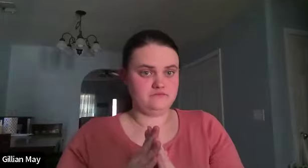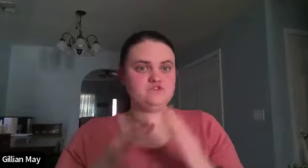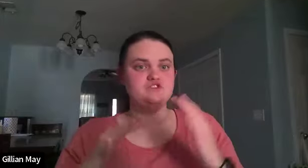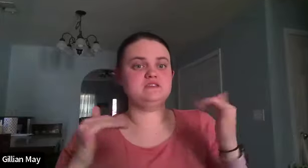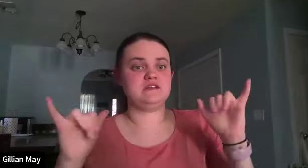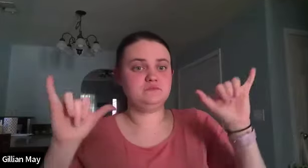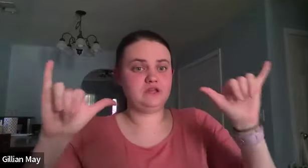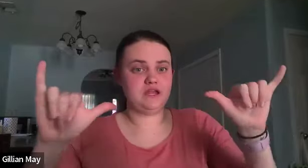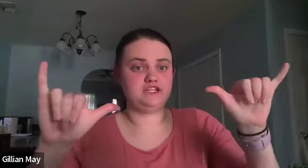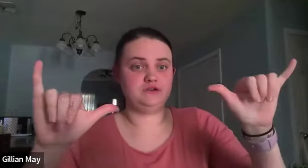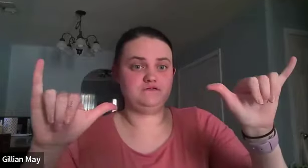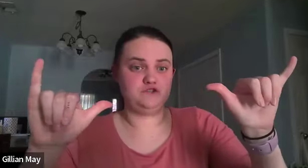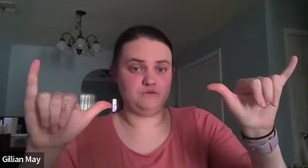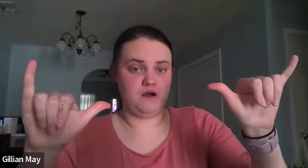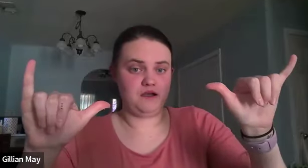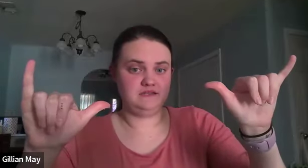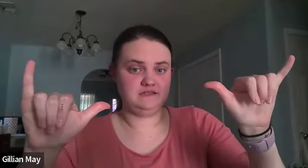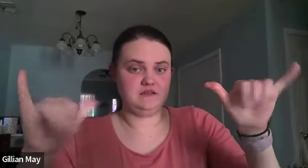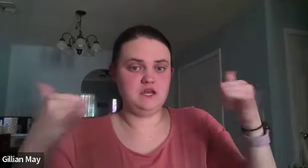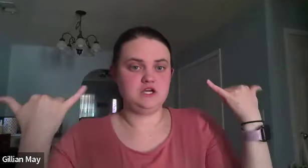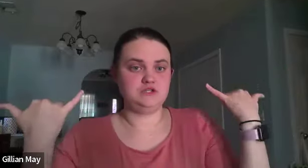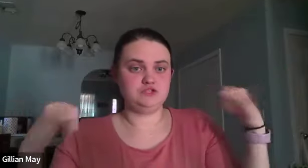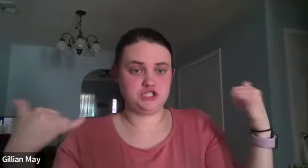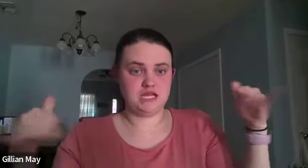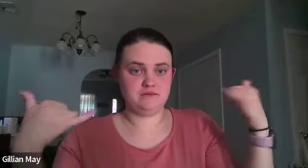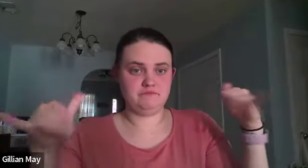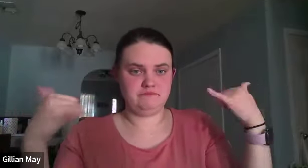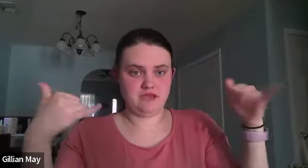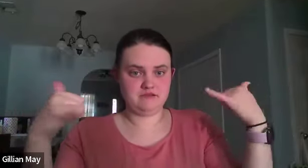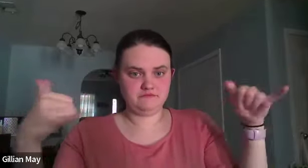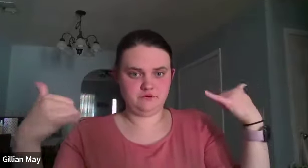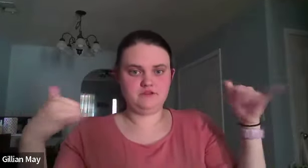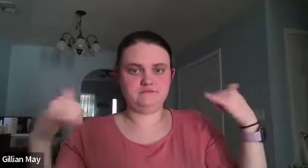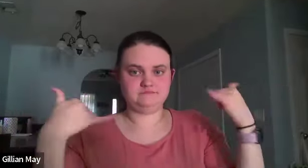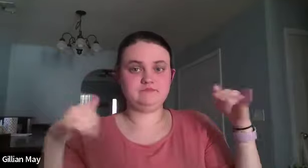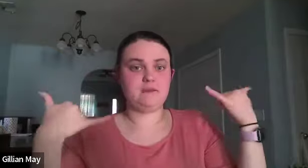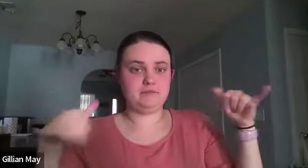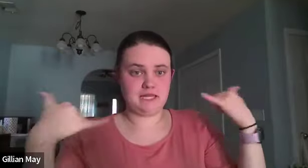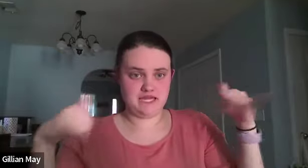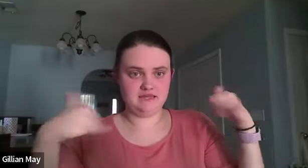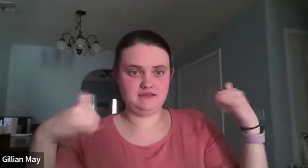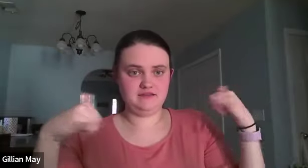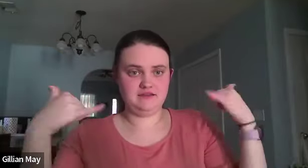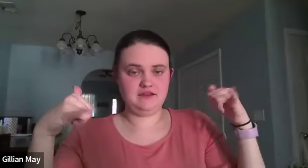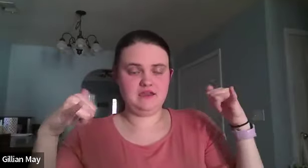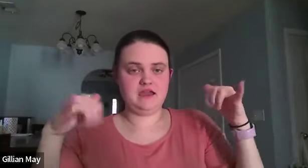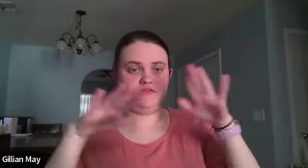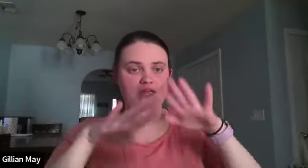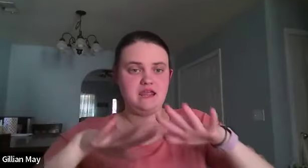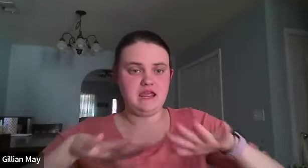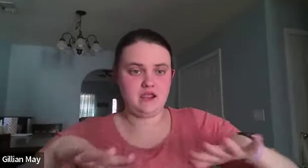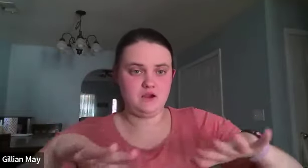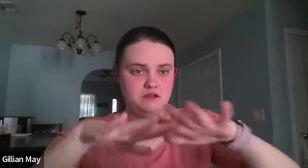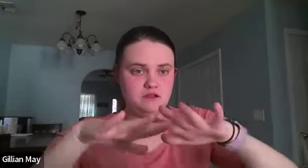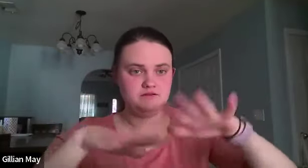So the sign for play is you have 2 Y's. You shake them back and forth. play, and then area,